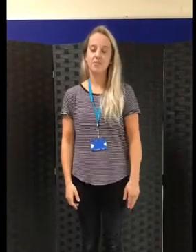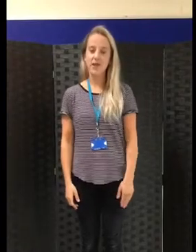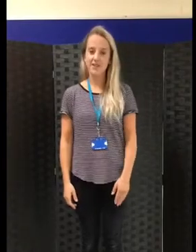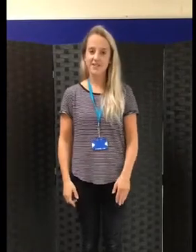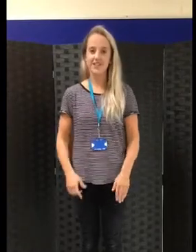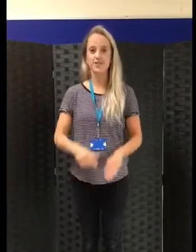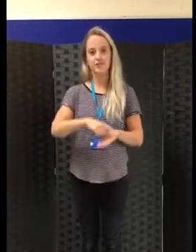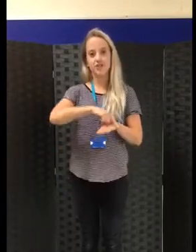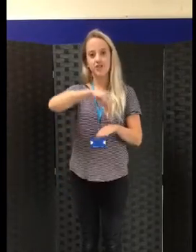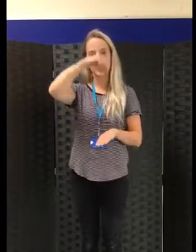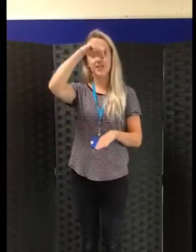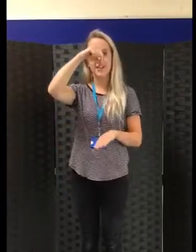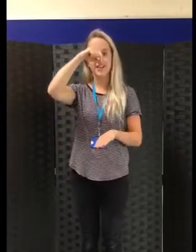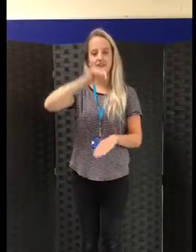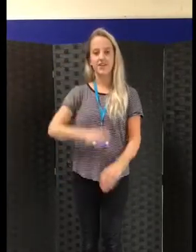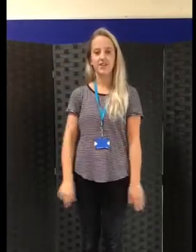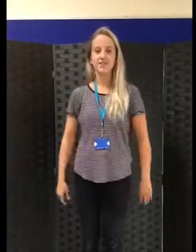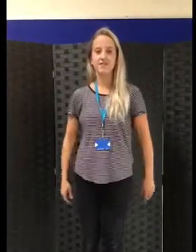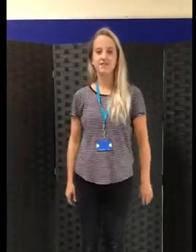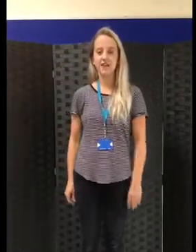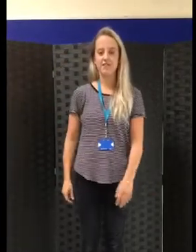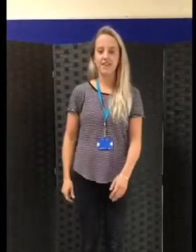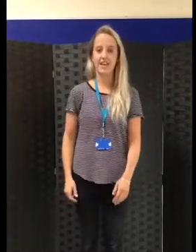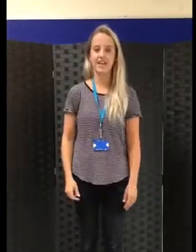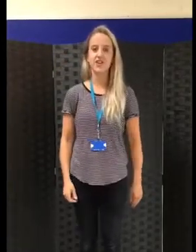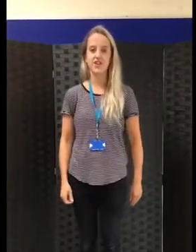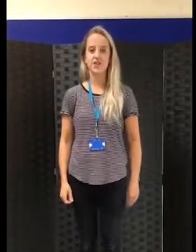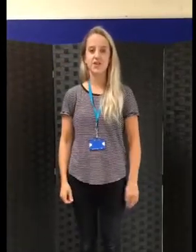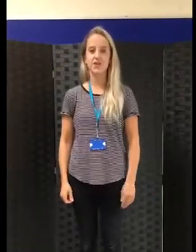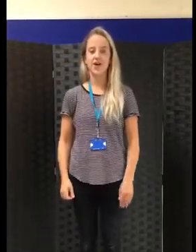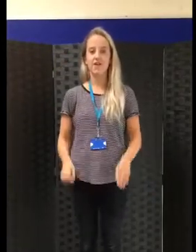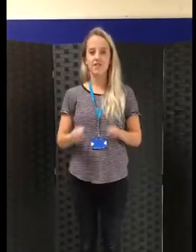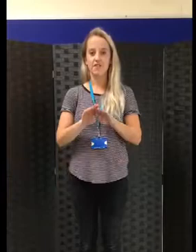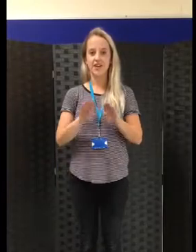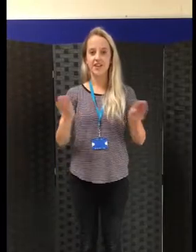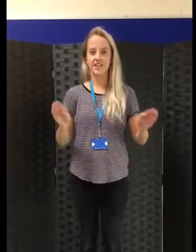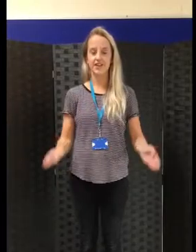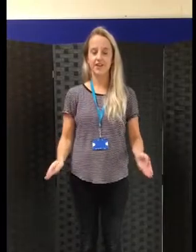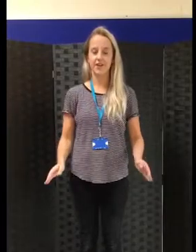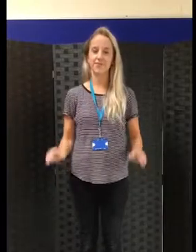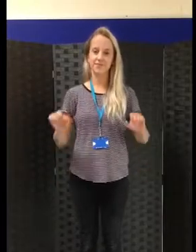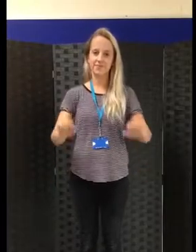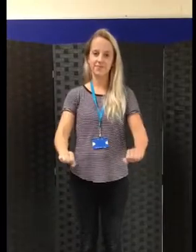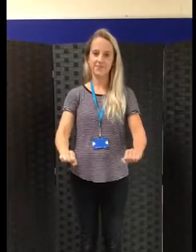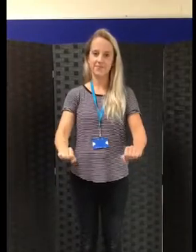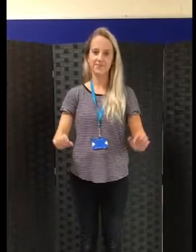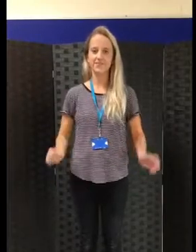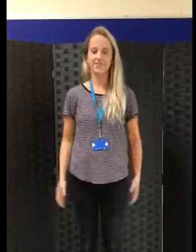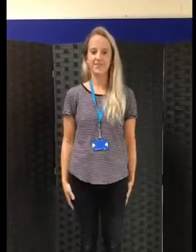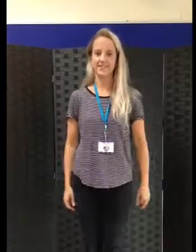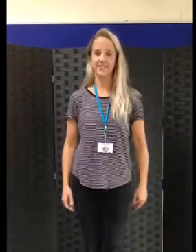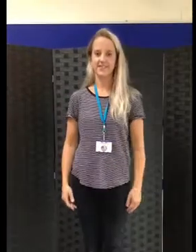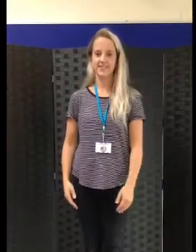we are in the process of choosing lots of lovely new furniture.